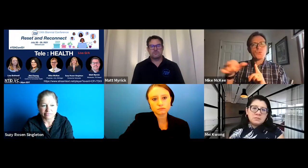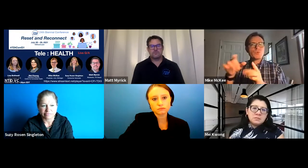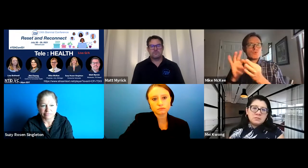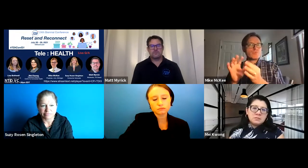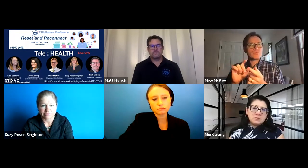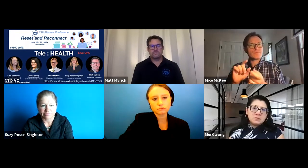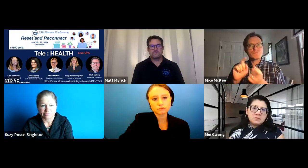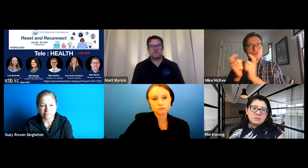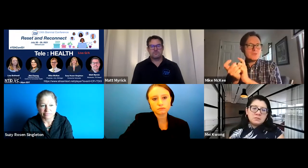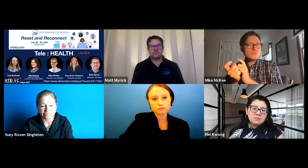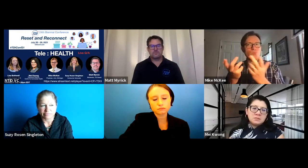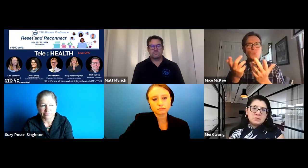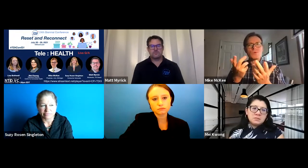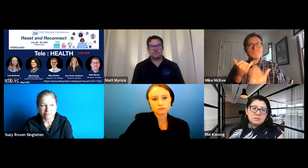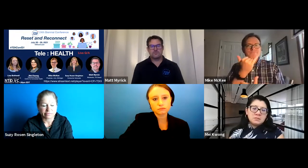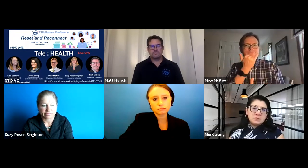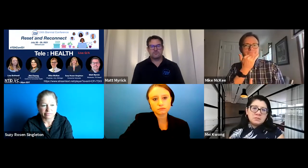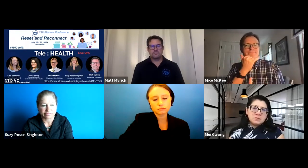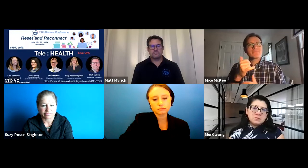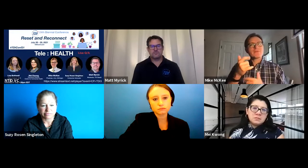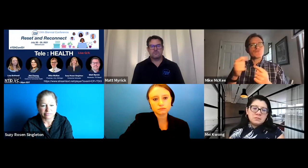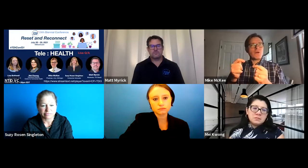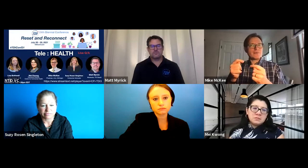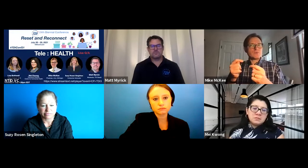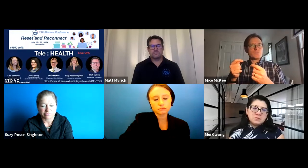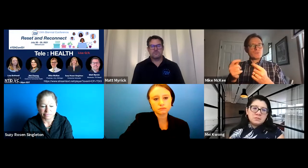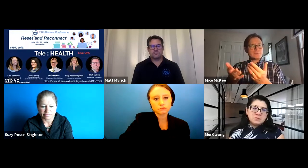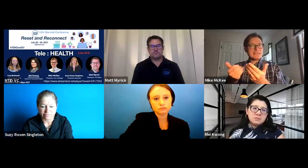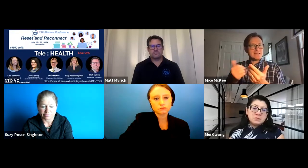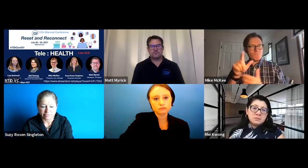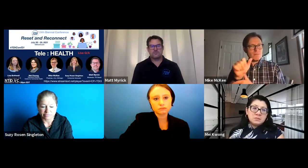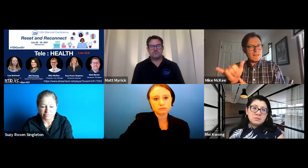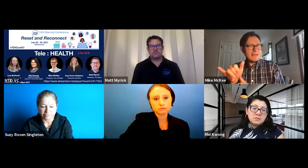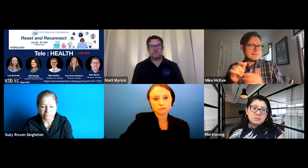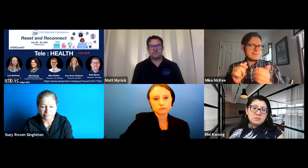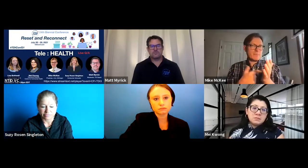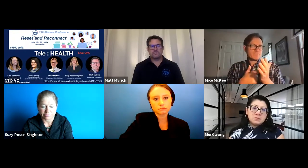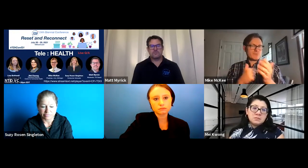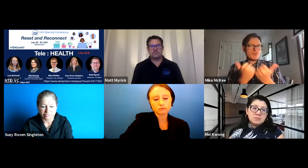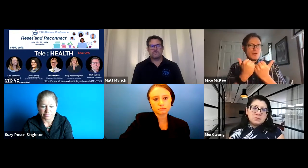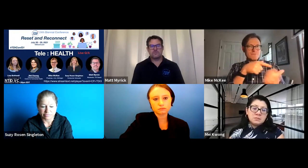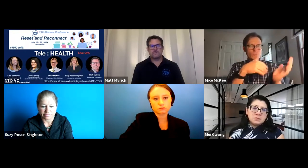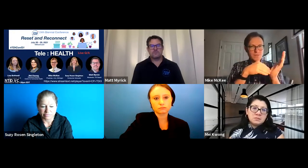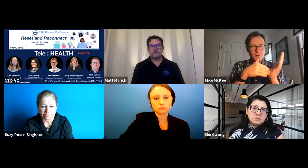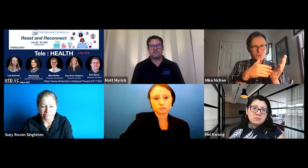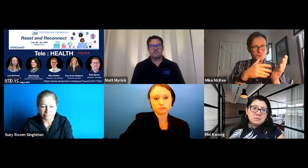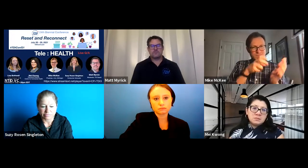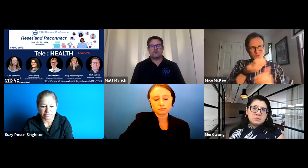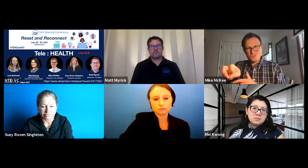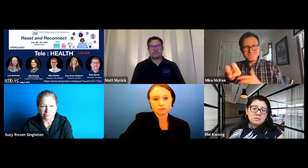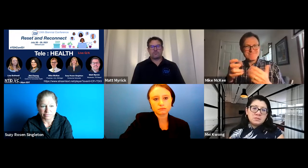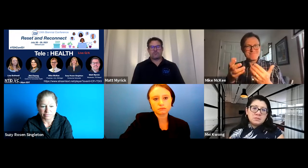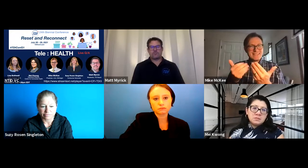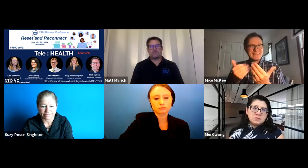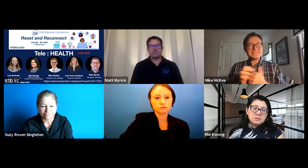risks. Explaining medical terminology to the interpreter, their interpretation may be incorrect. So sometimes it can be